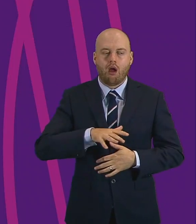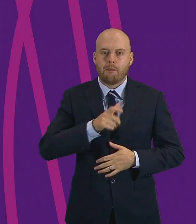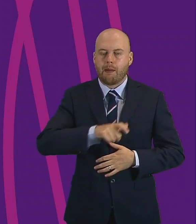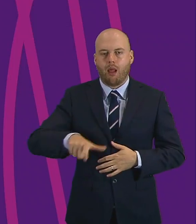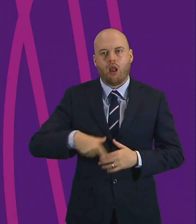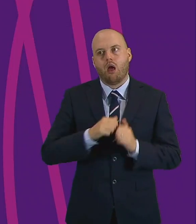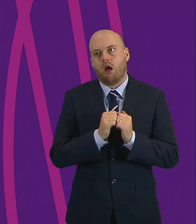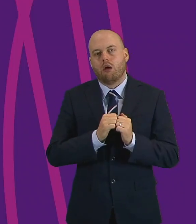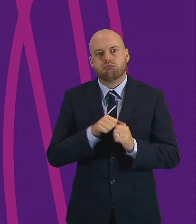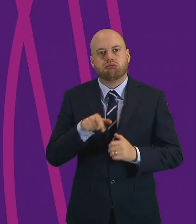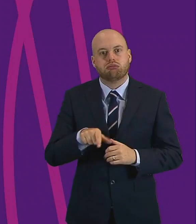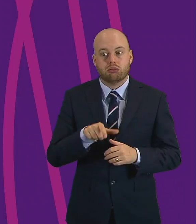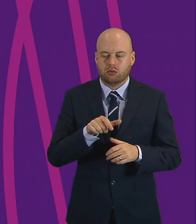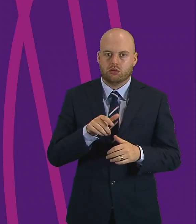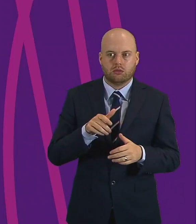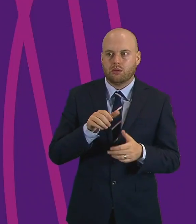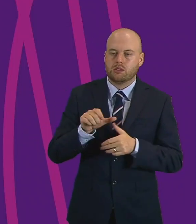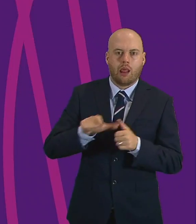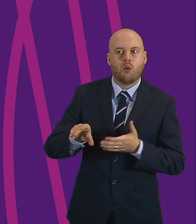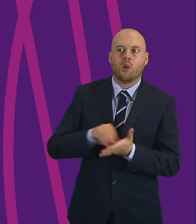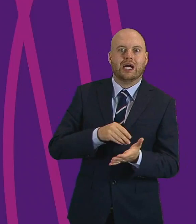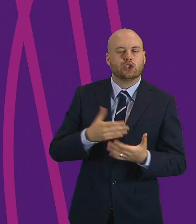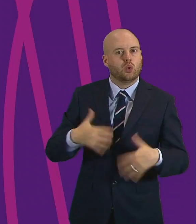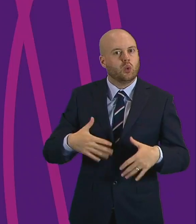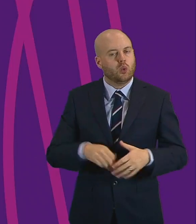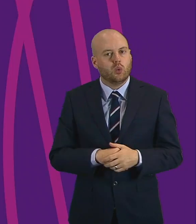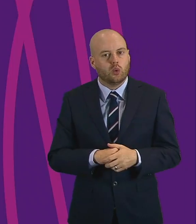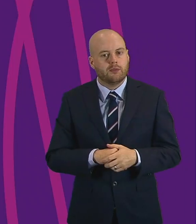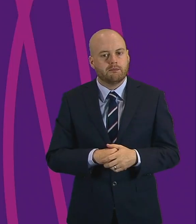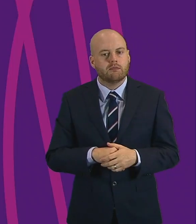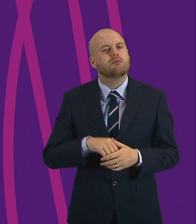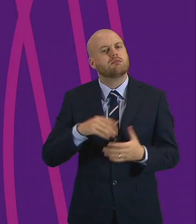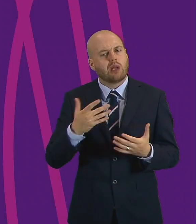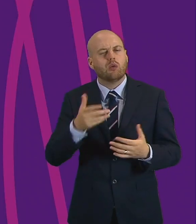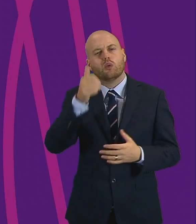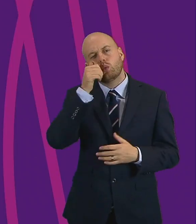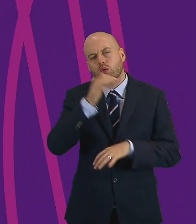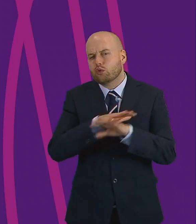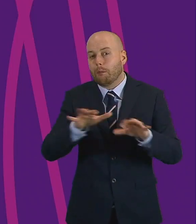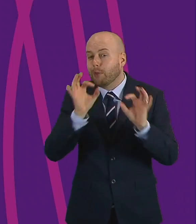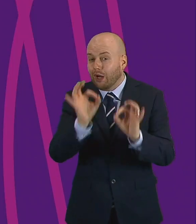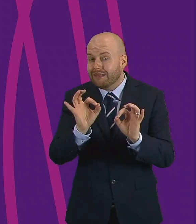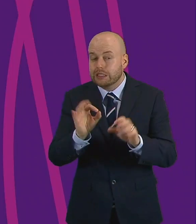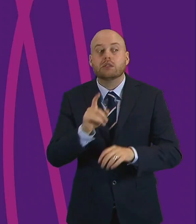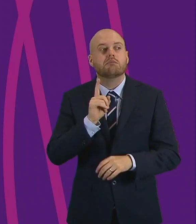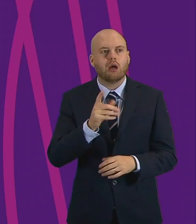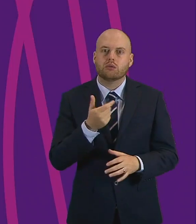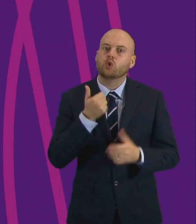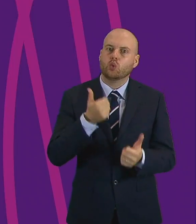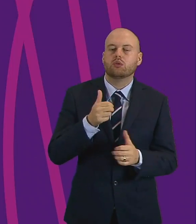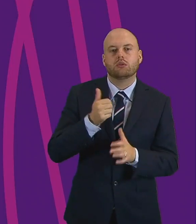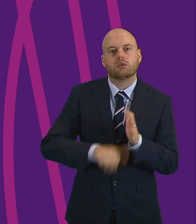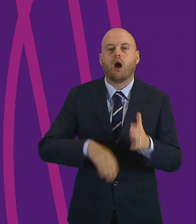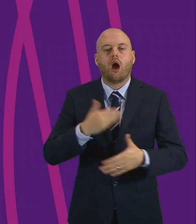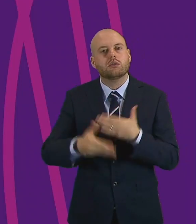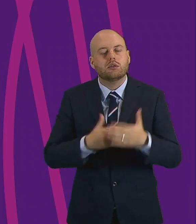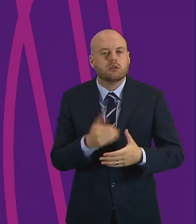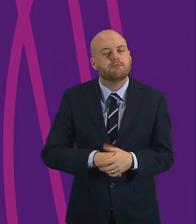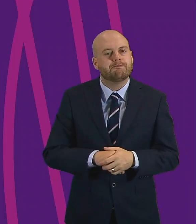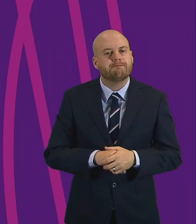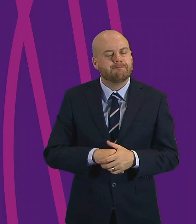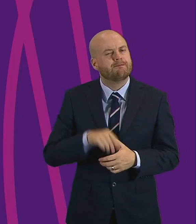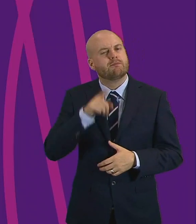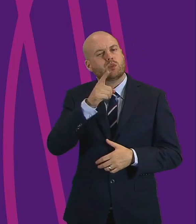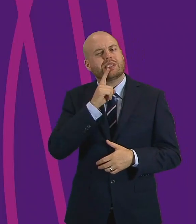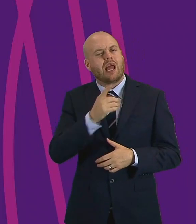although using the rates register was not perfect, it did give a solid base to start from. Attempts have been made to fill in gaps, and I have